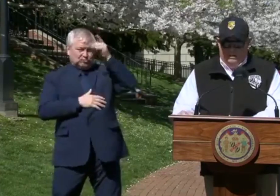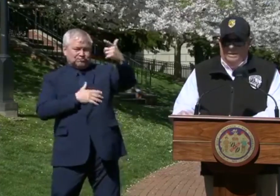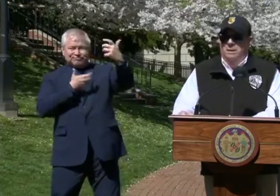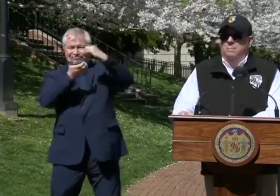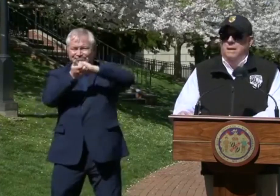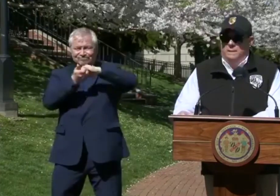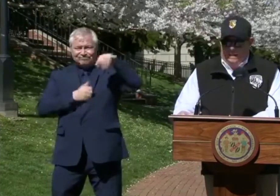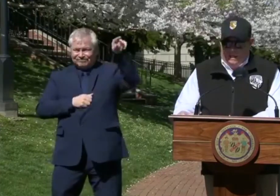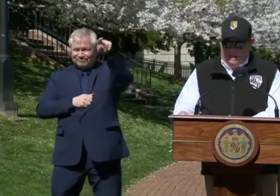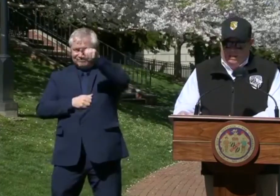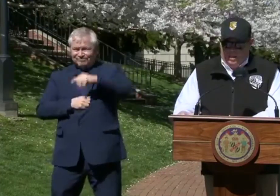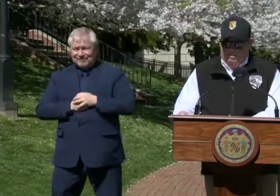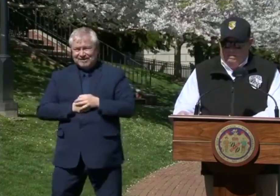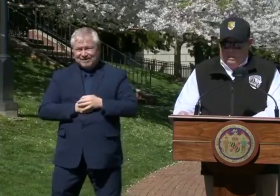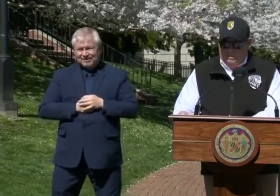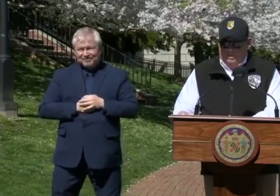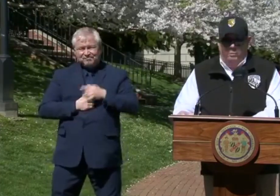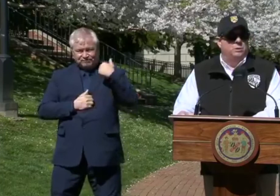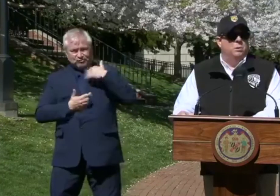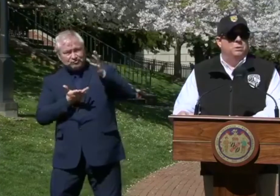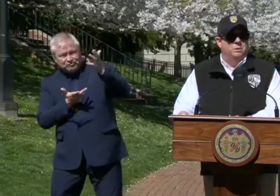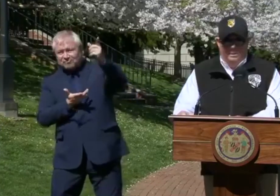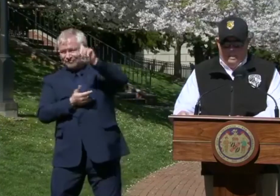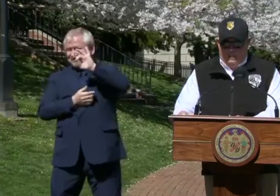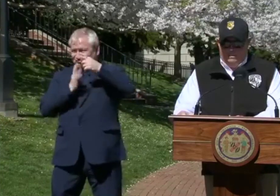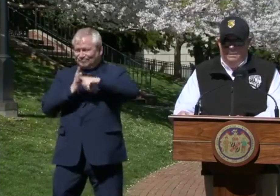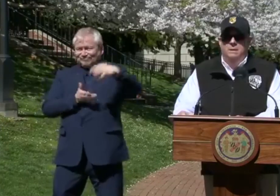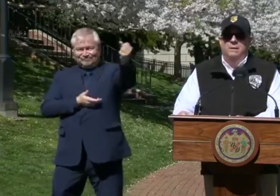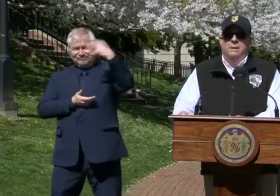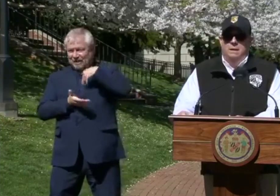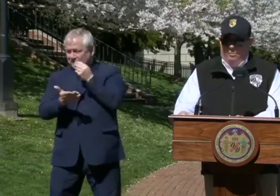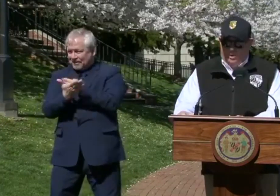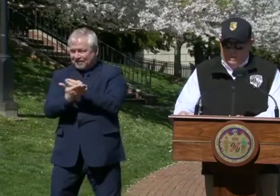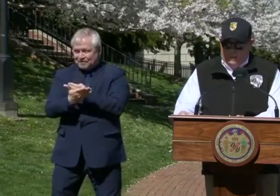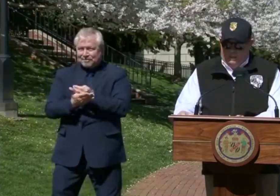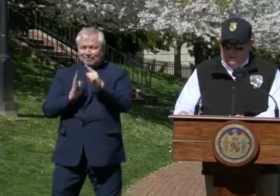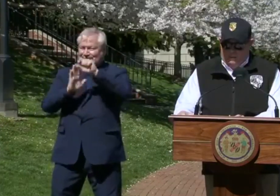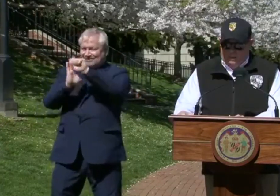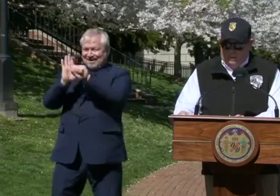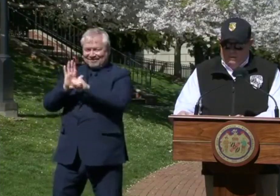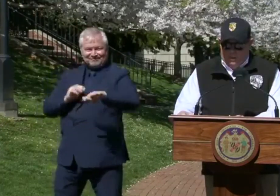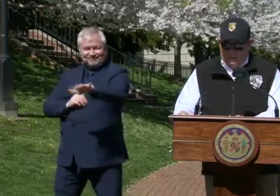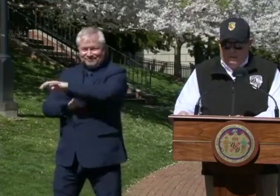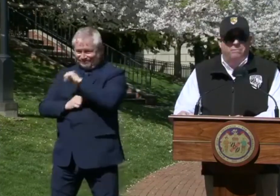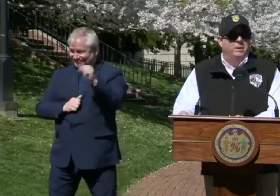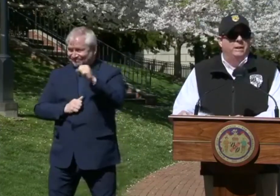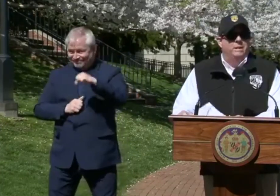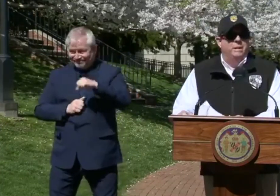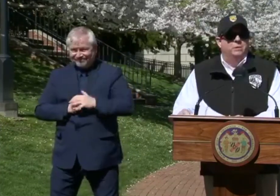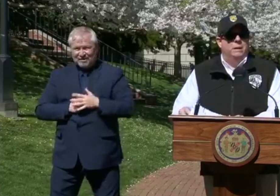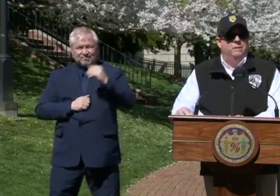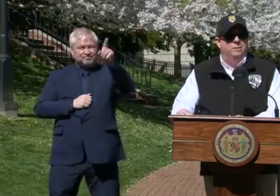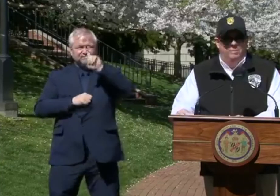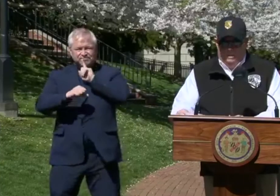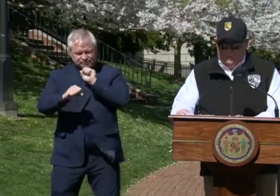action by dedicating some stimulus resources to the states and for committing to more state funding in the